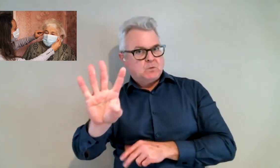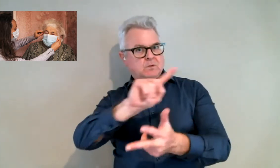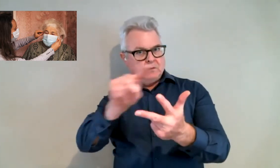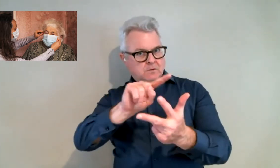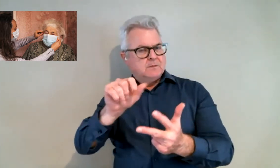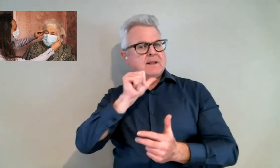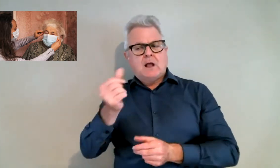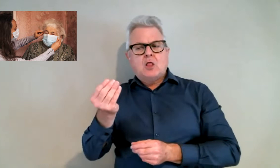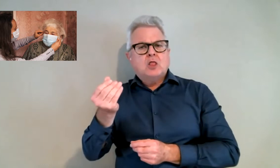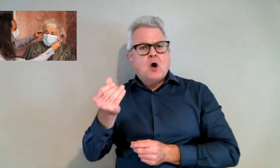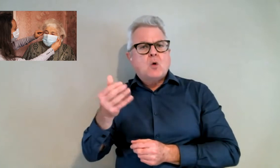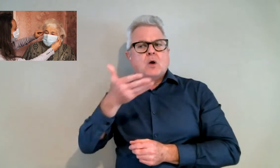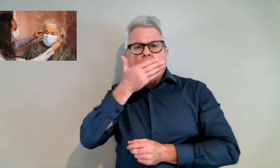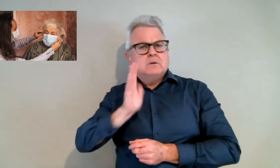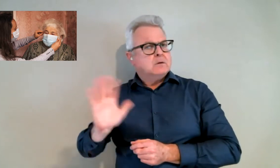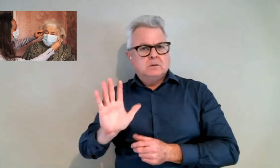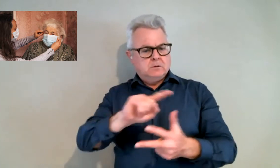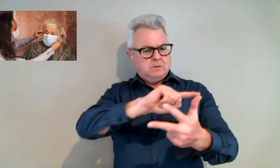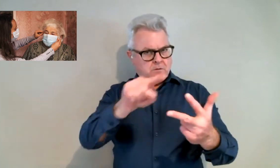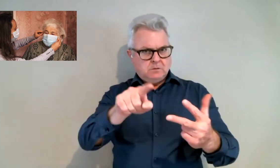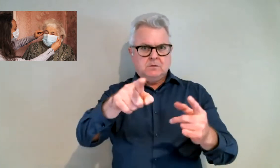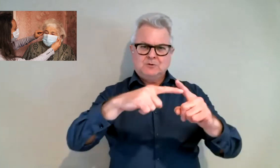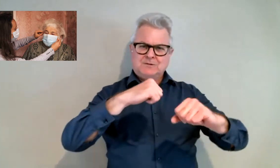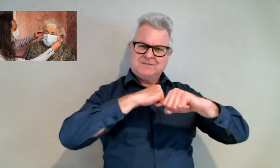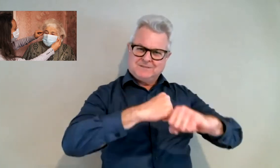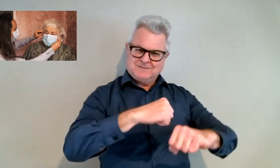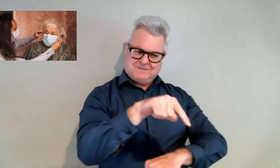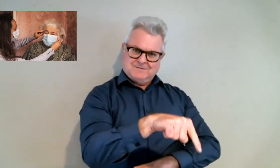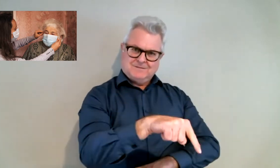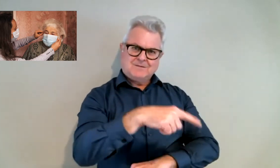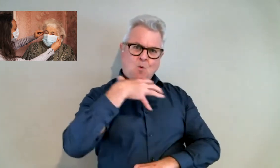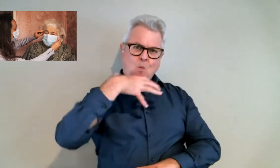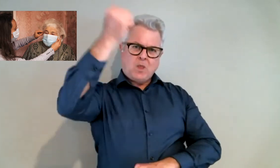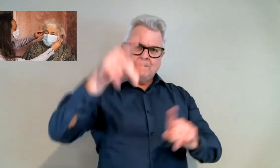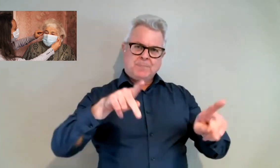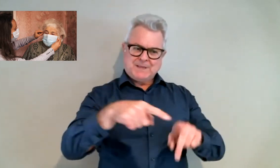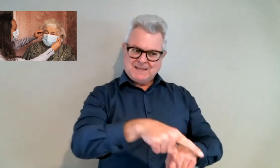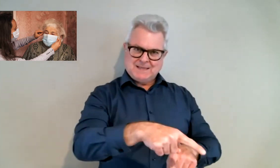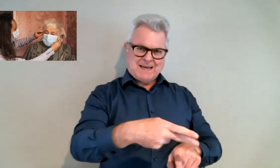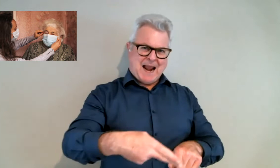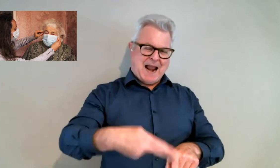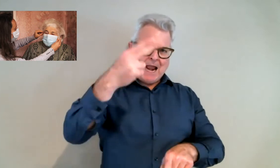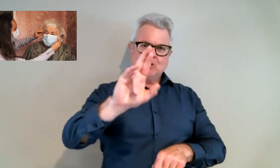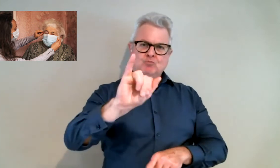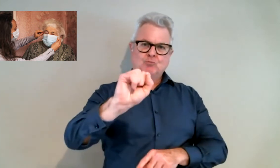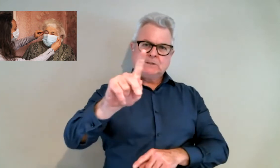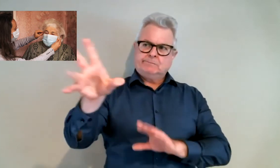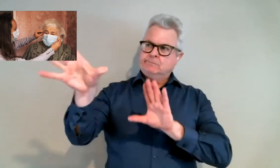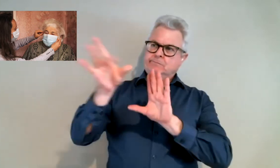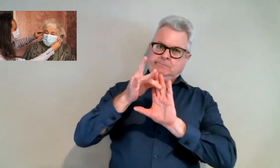or the KF94, not the cloth nor the disposable, to protect the people that you are serving, because